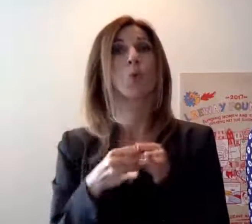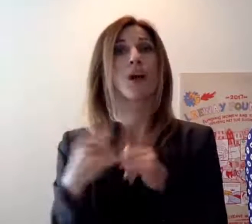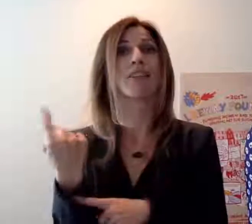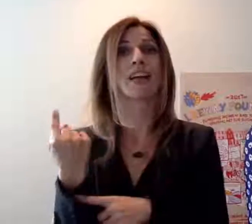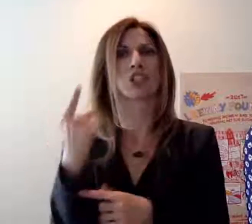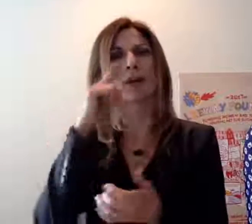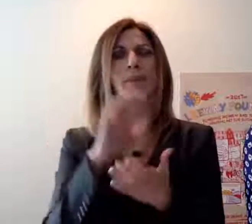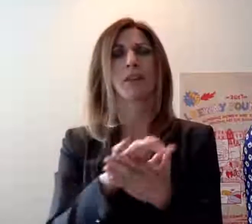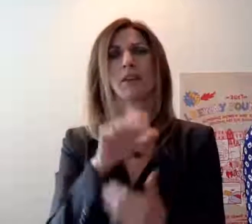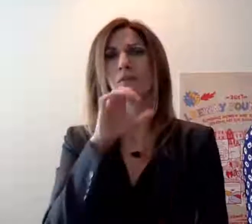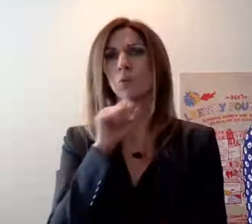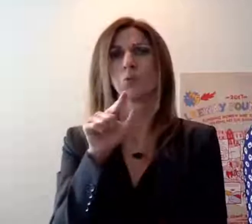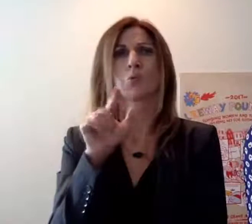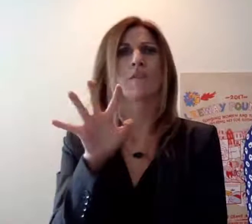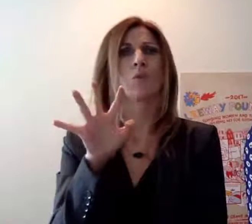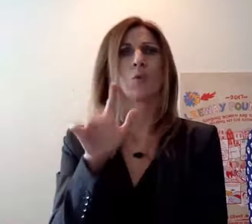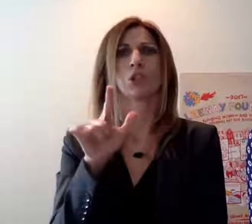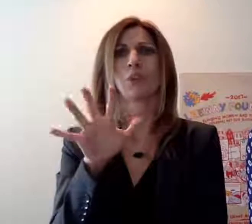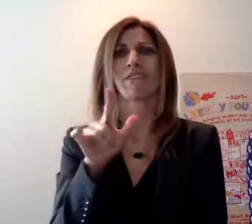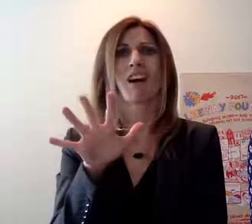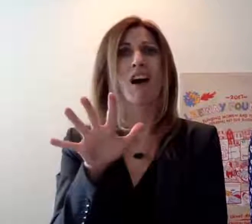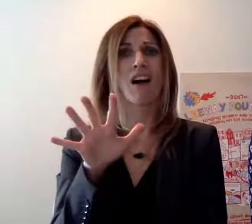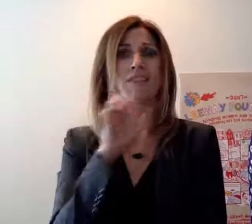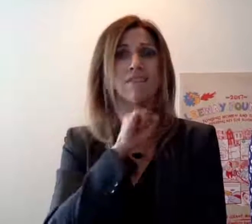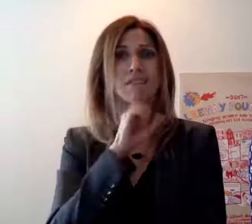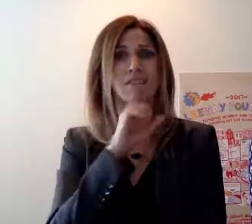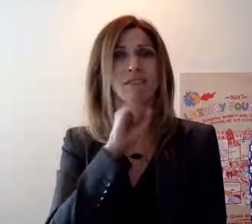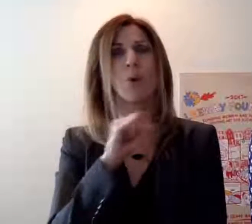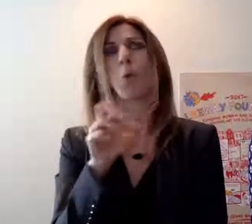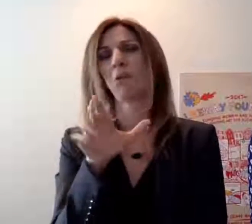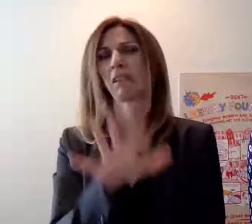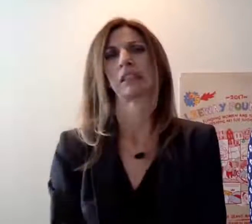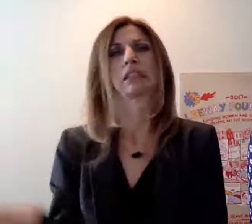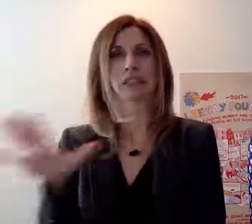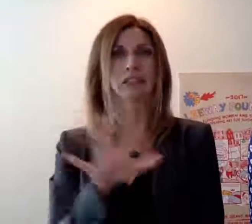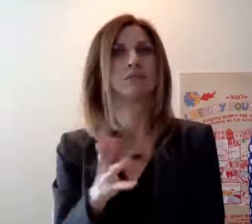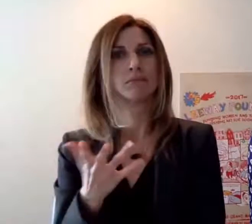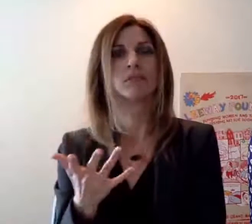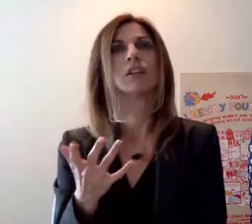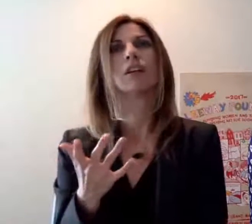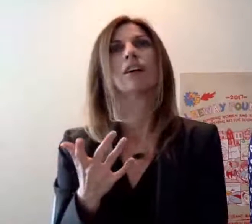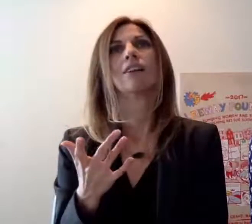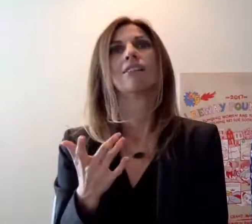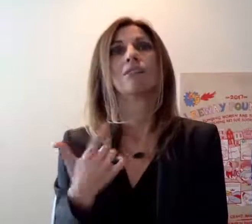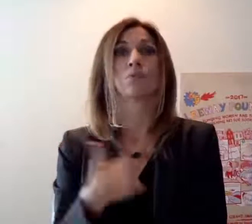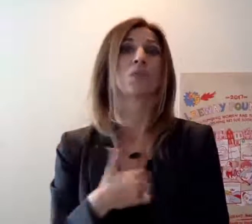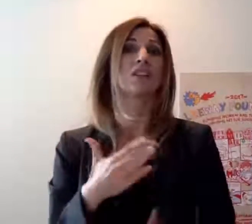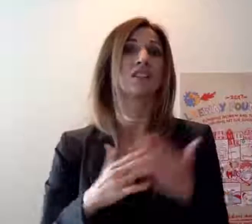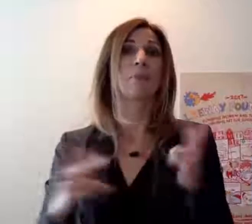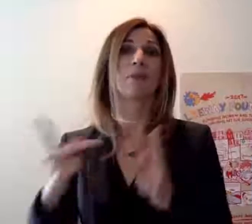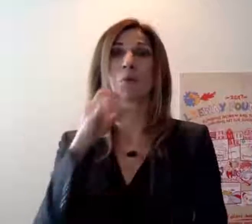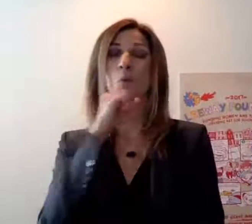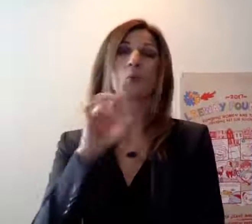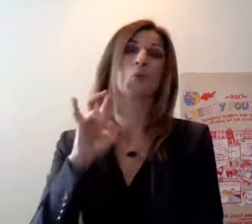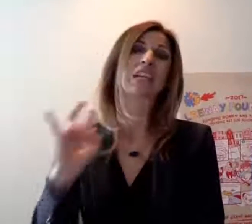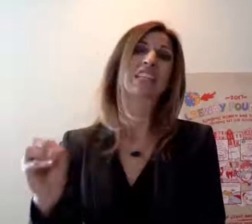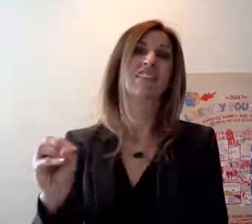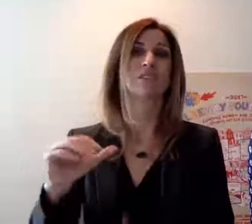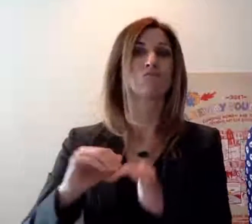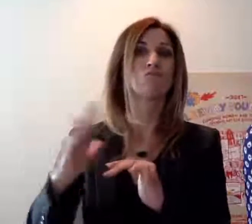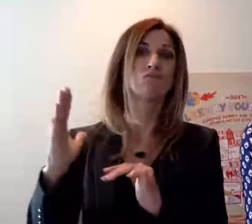was 24, 25 years old, or thereabouts. And then, we've had people in their 70s get it